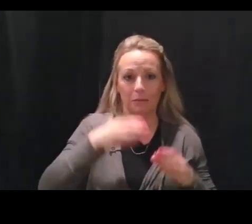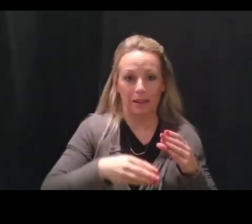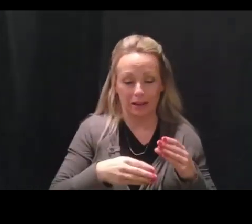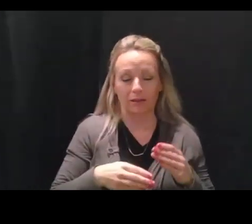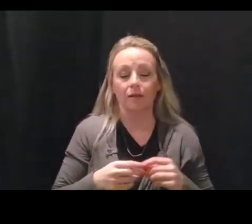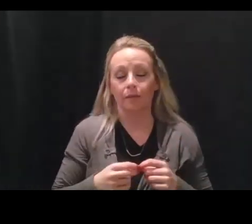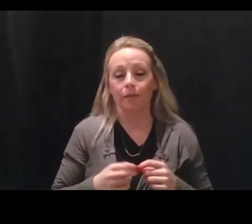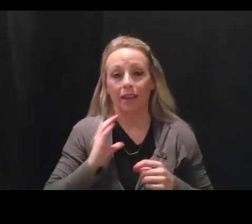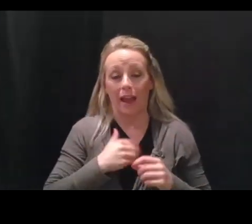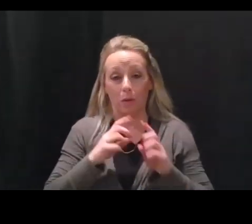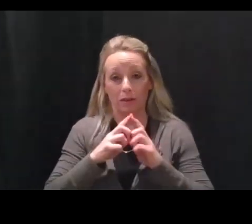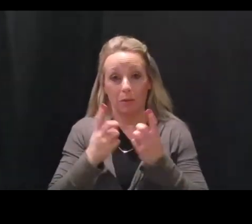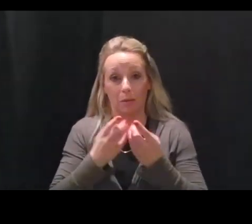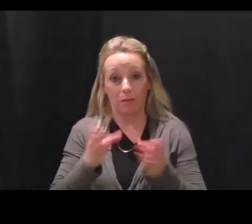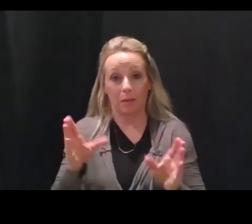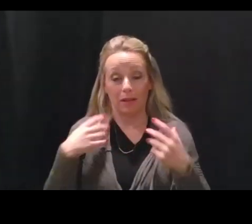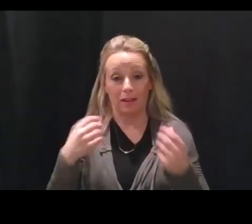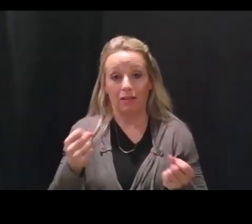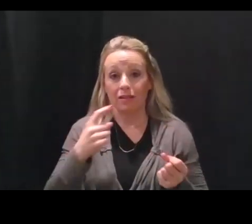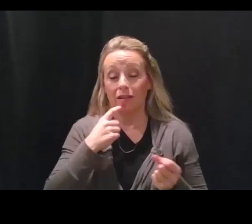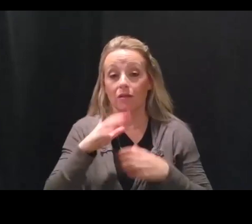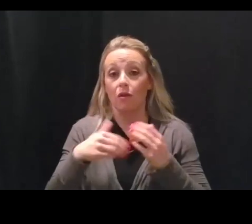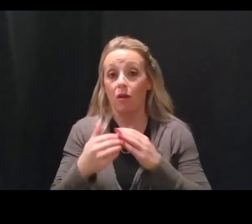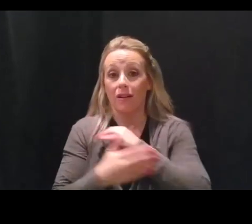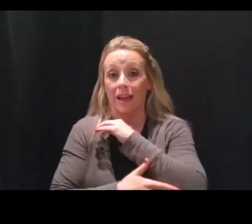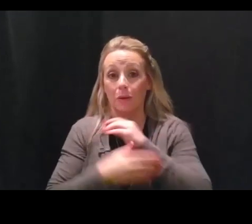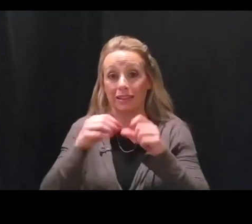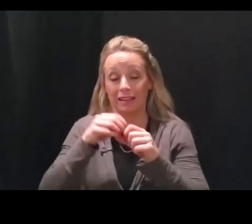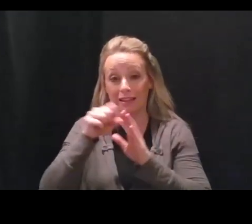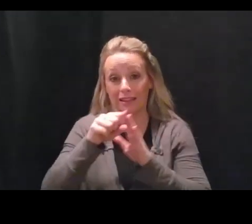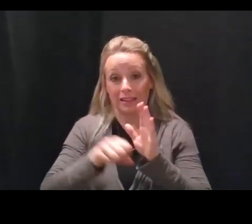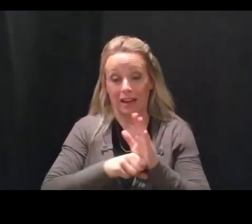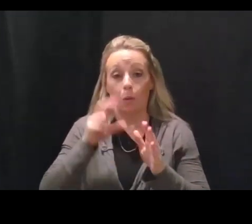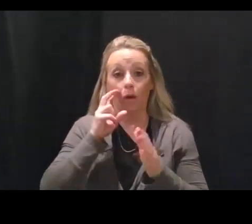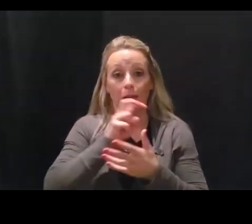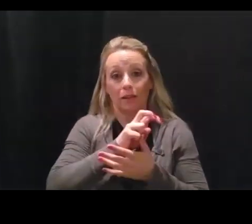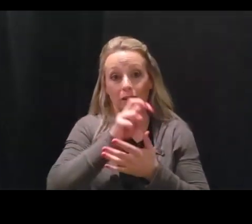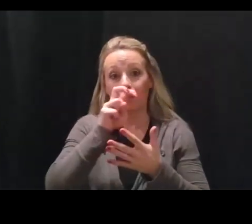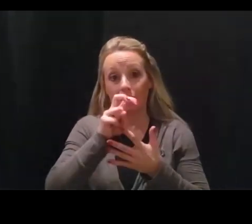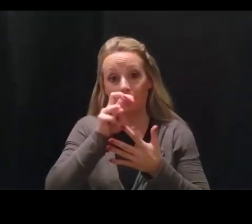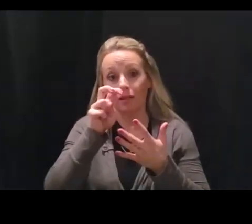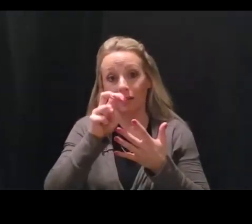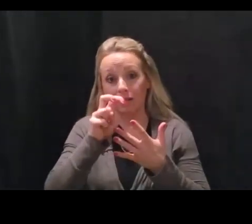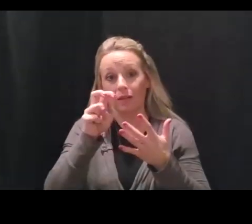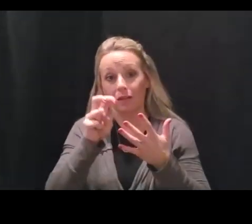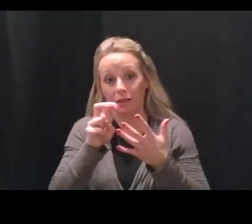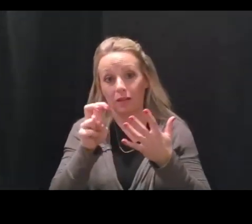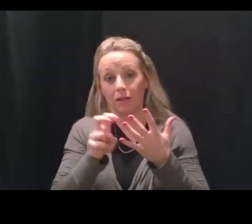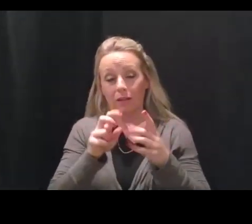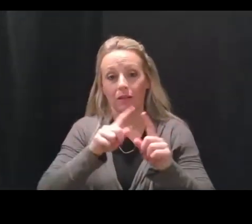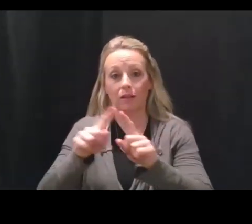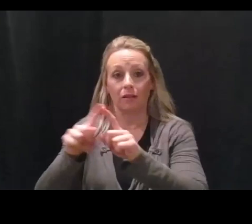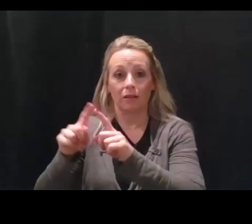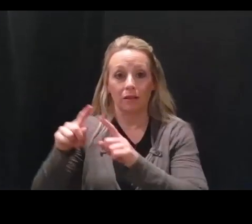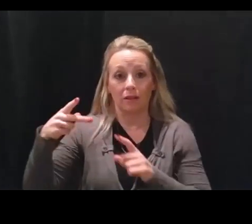has indicated that all counties in the state will be moving from phase to phase together. While we